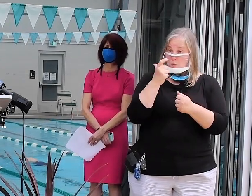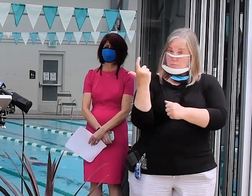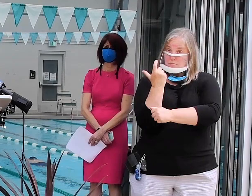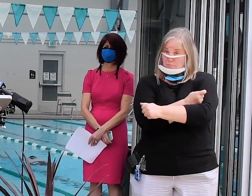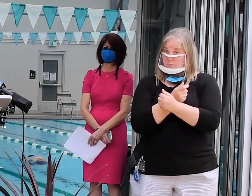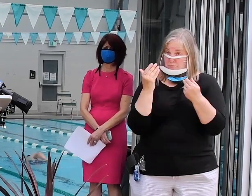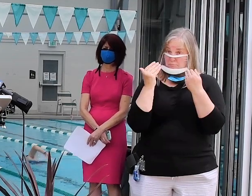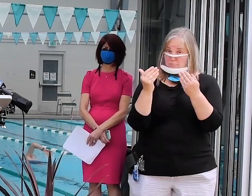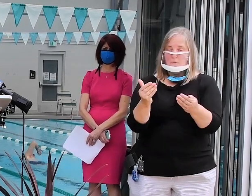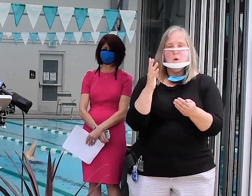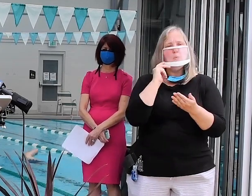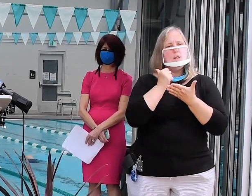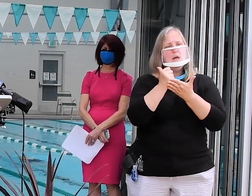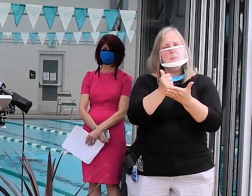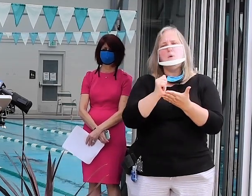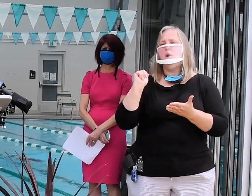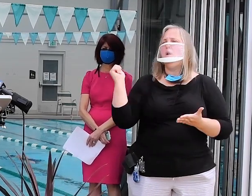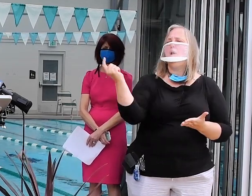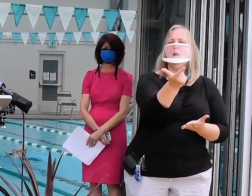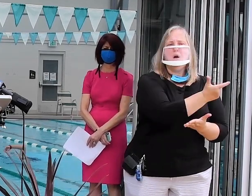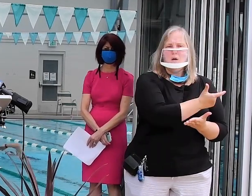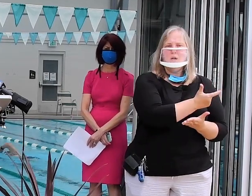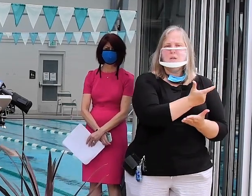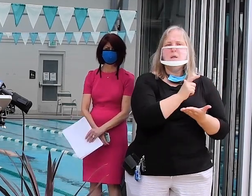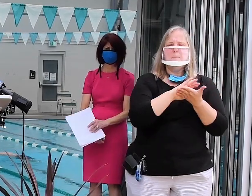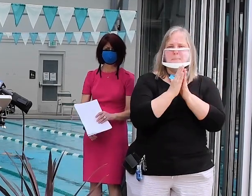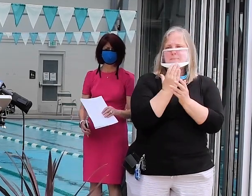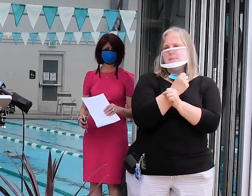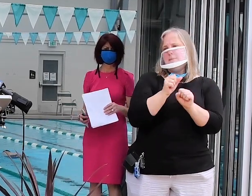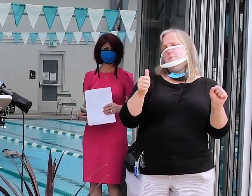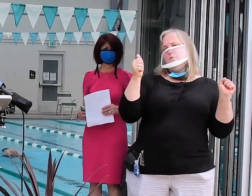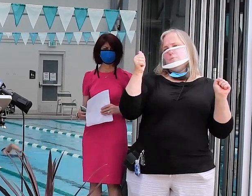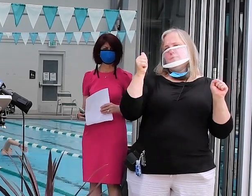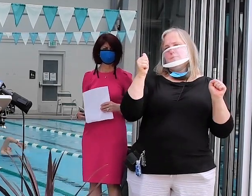vaccine will help us all be safer.